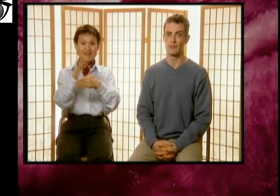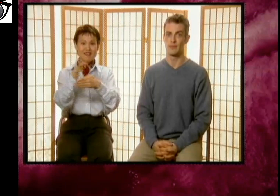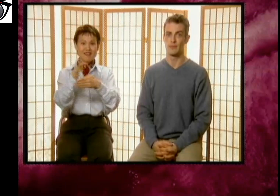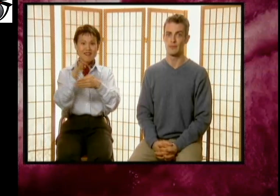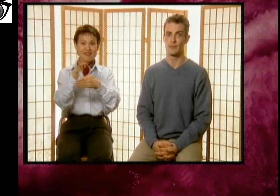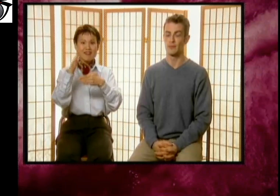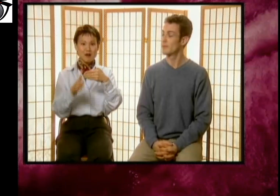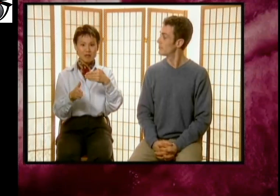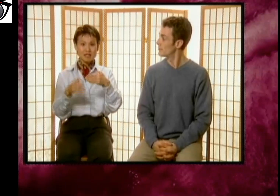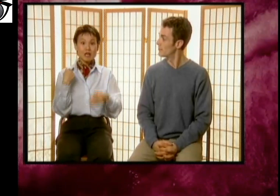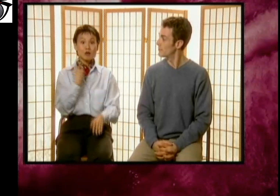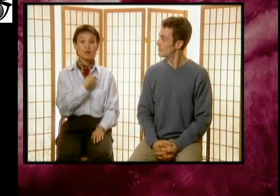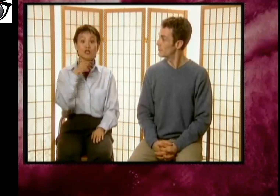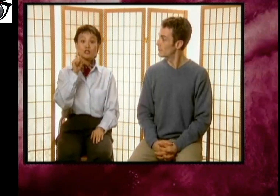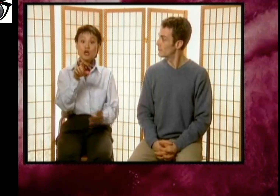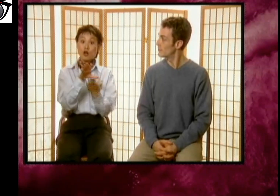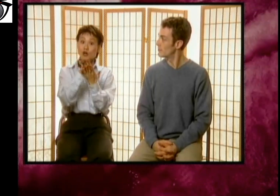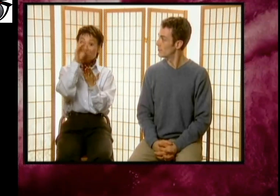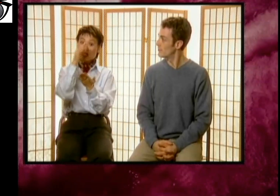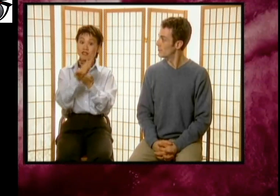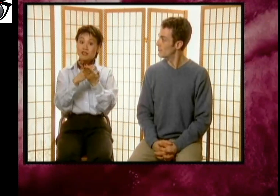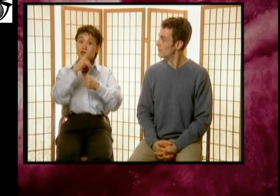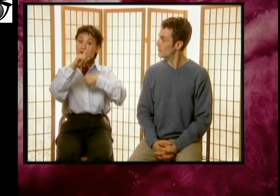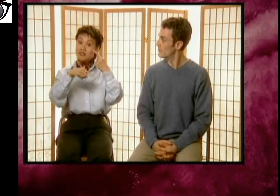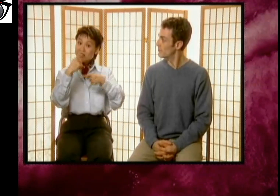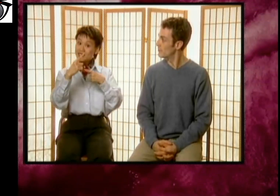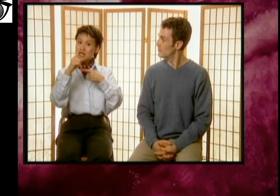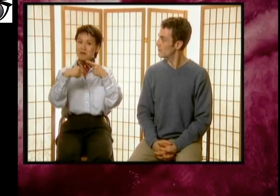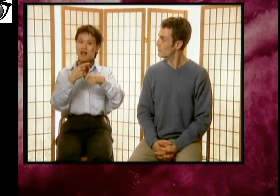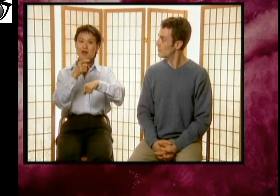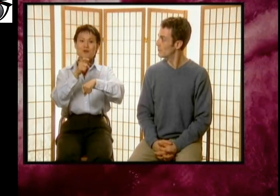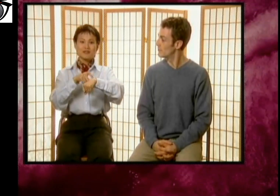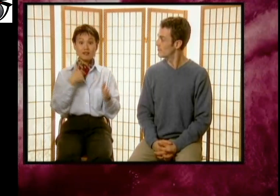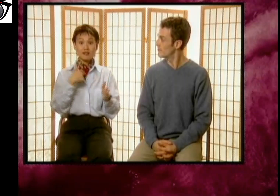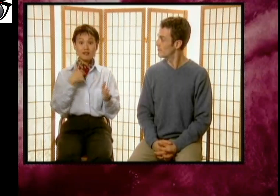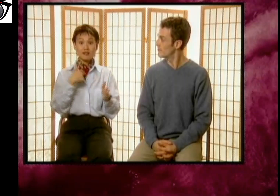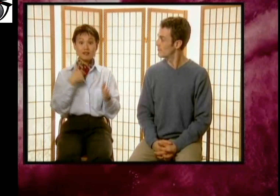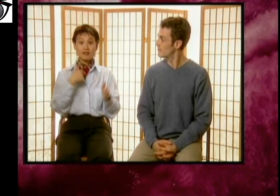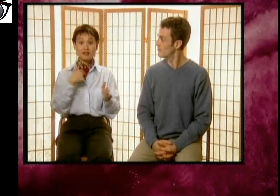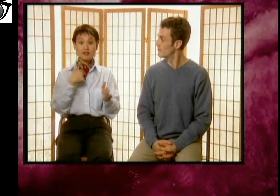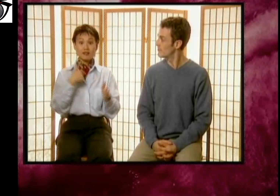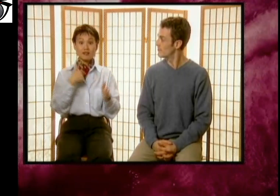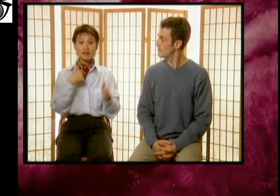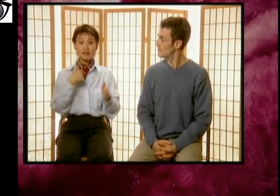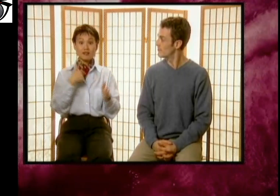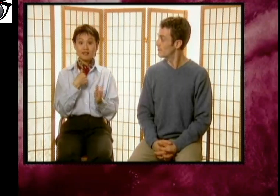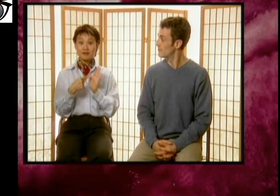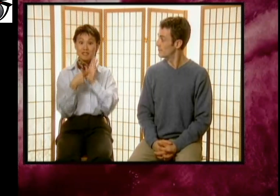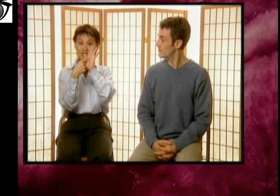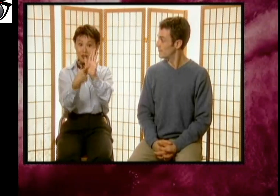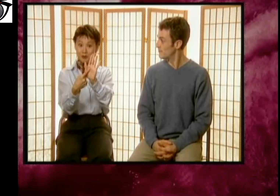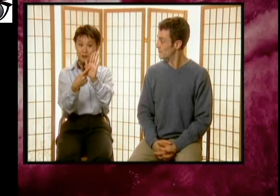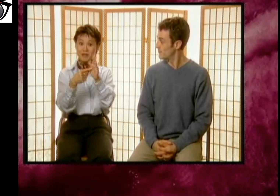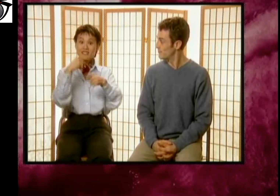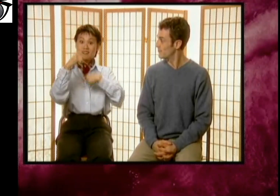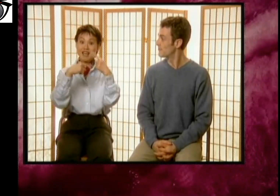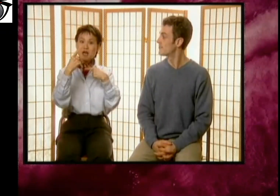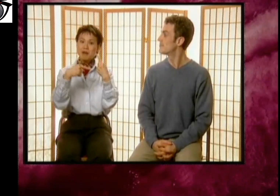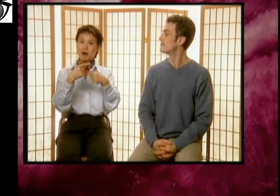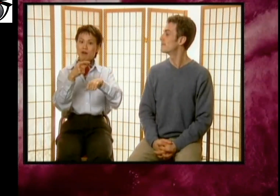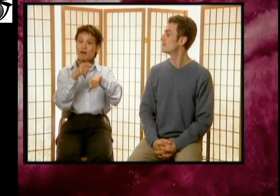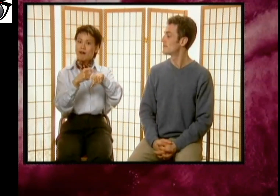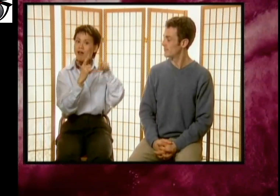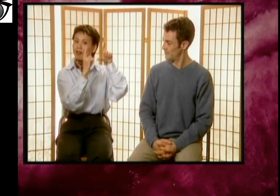Well, to make this program complete, we should learn some signs about time. First, let me show you